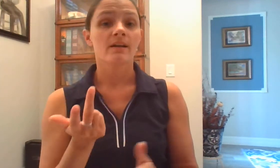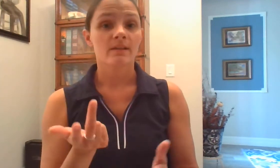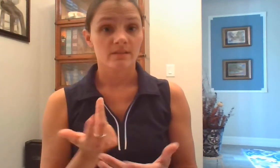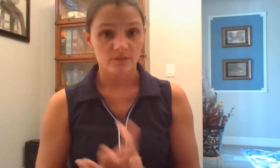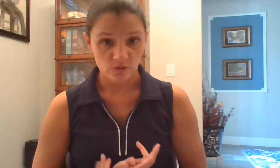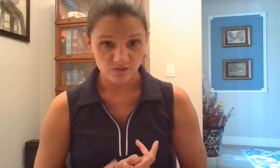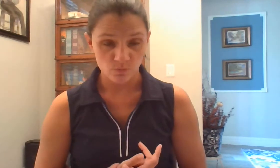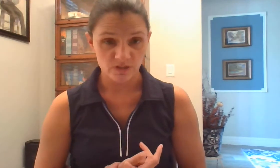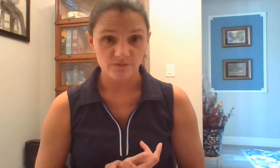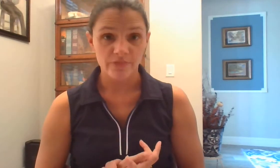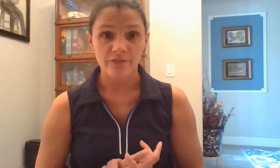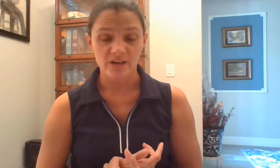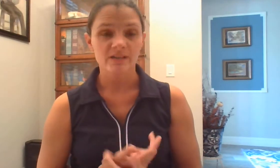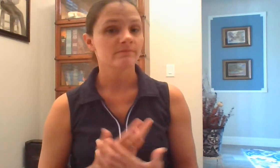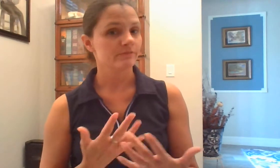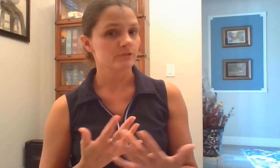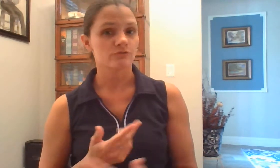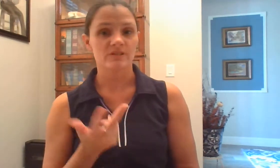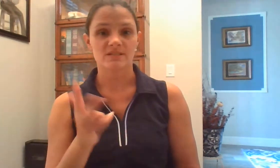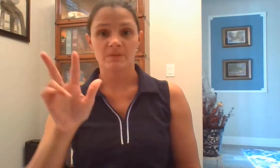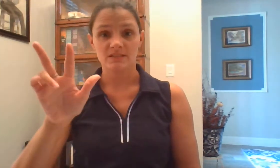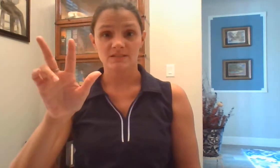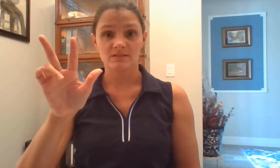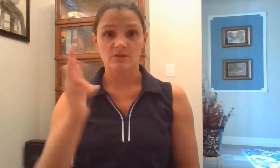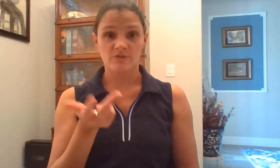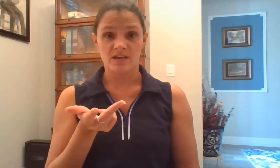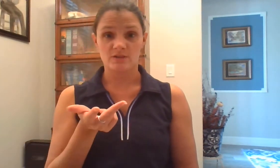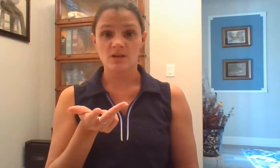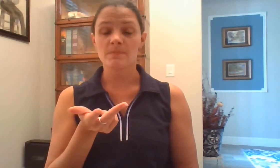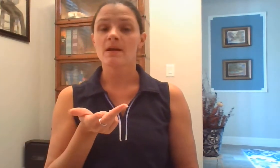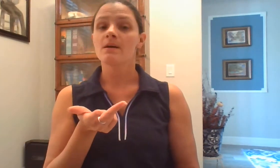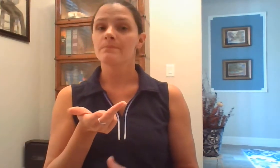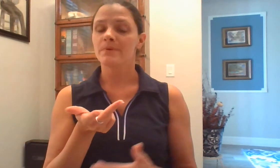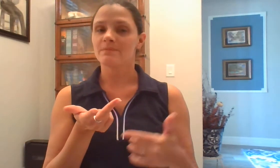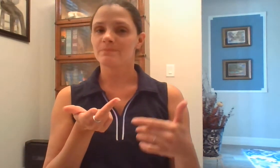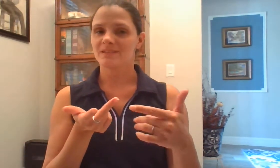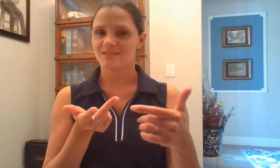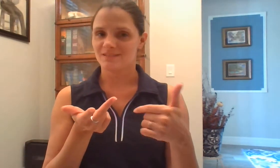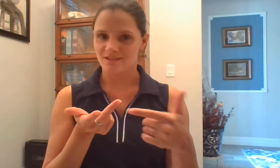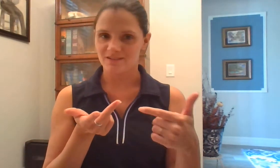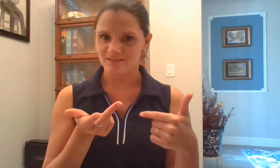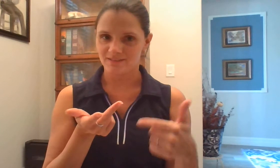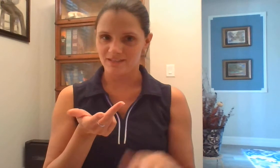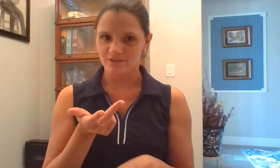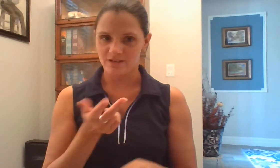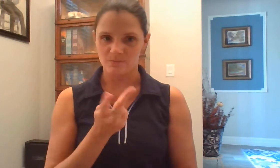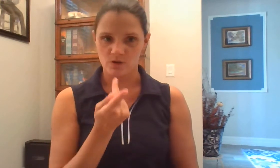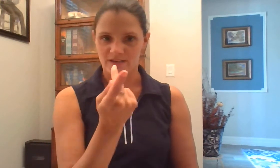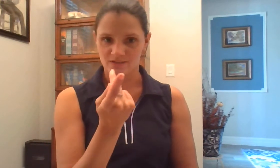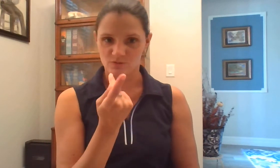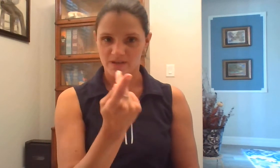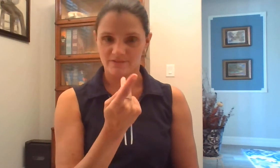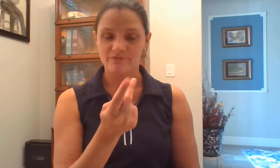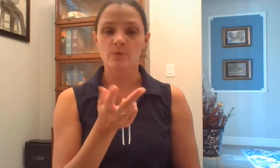this also works for three there's three siblings the three handshapes but because it's not linear anymore I can't do it back and forth